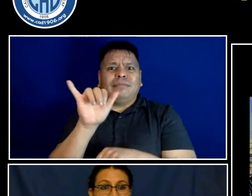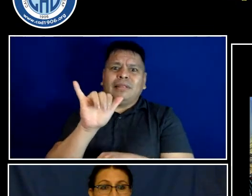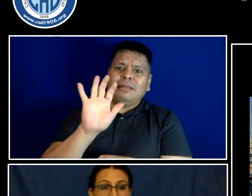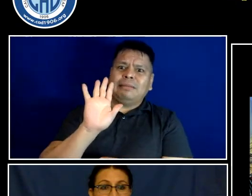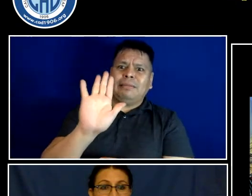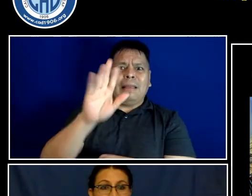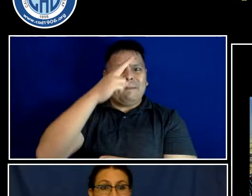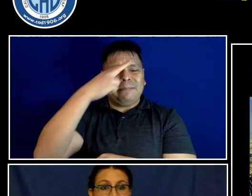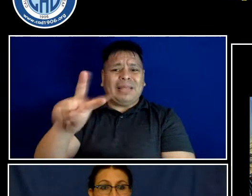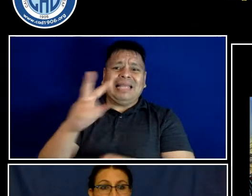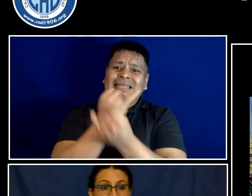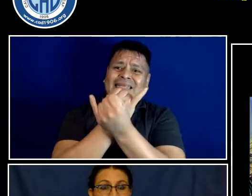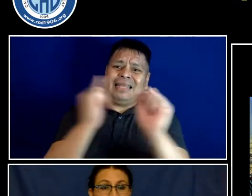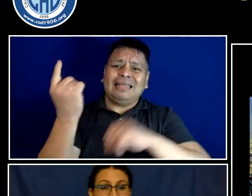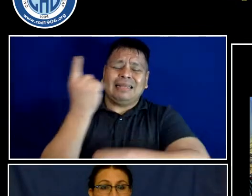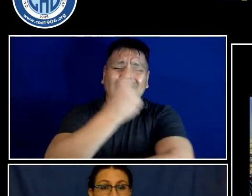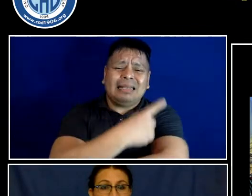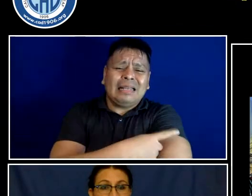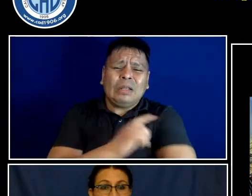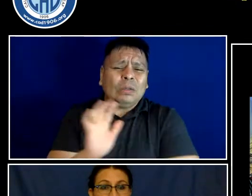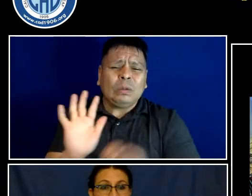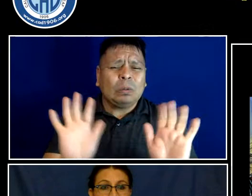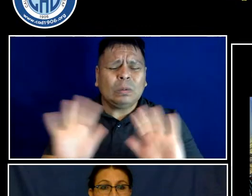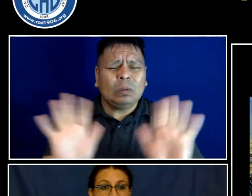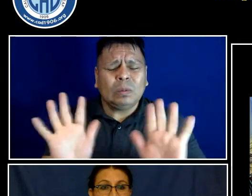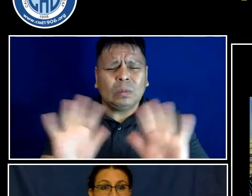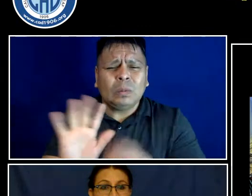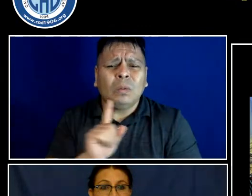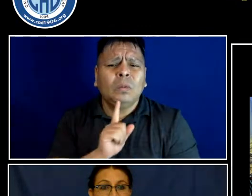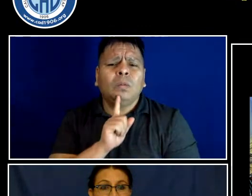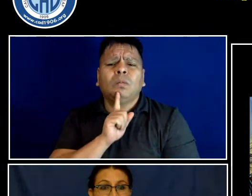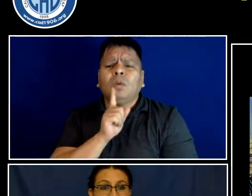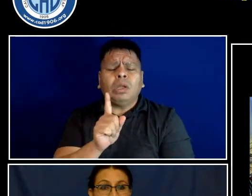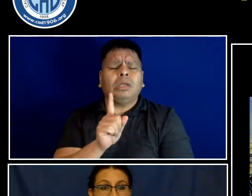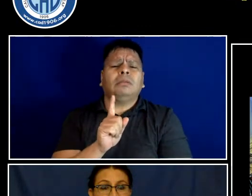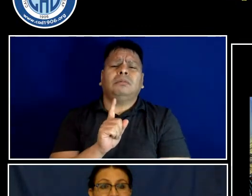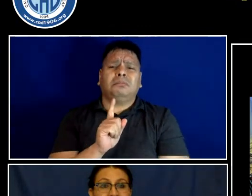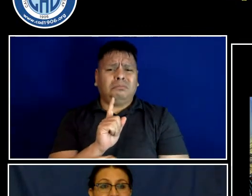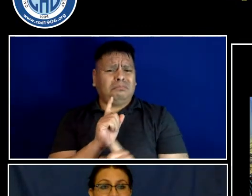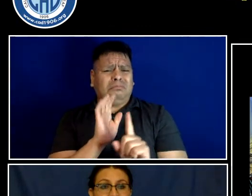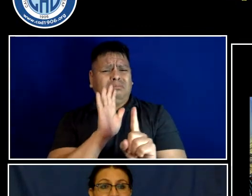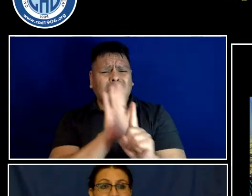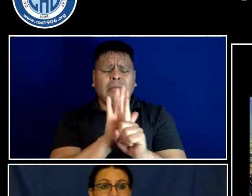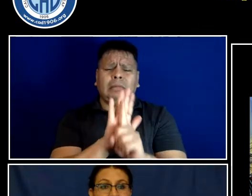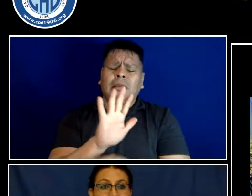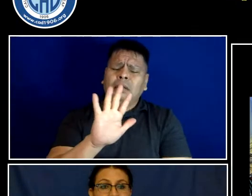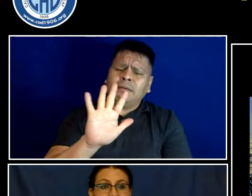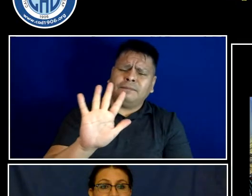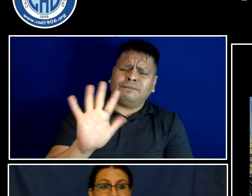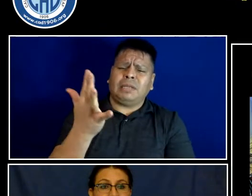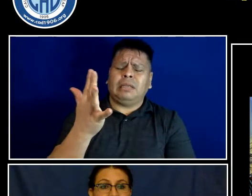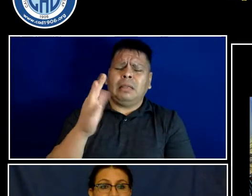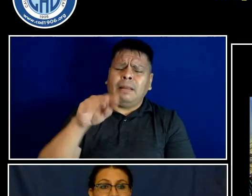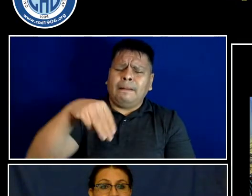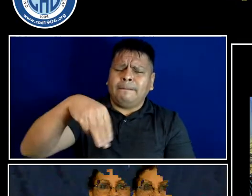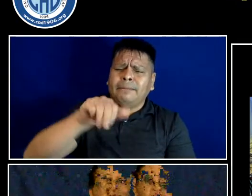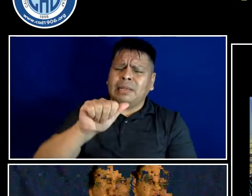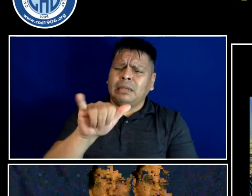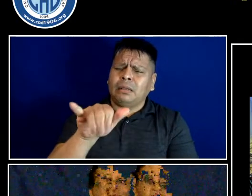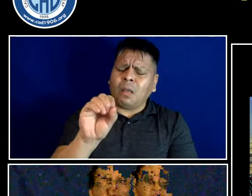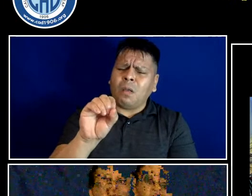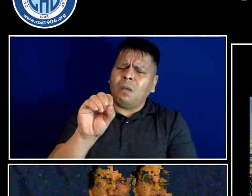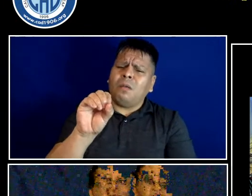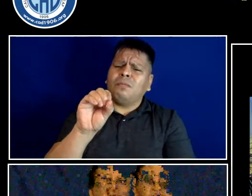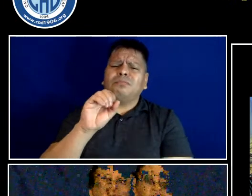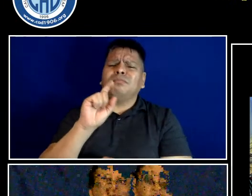profits. Now, through that, there has been a campaign of misinformation where people believe that Cinco de Mayo and the